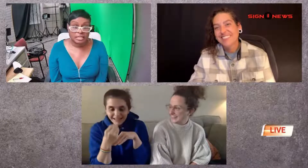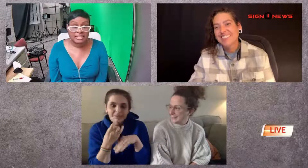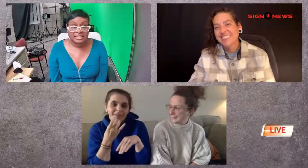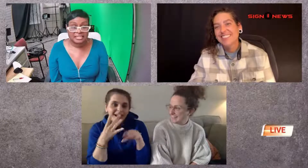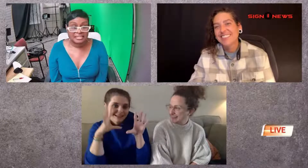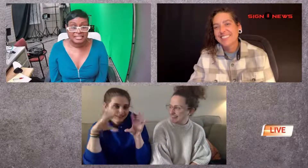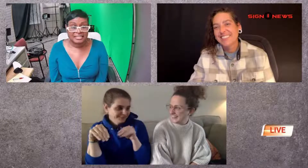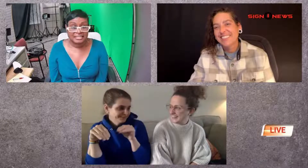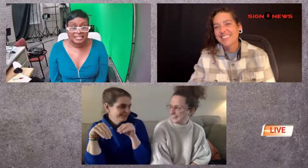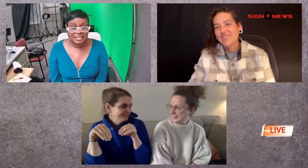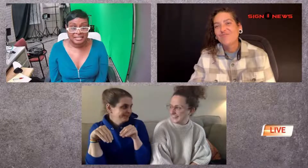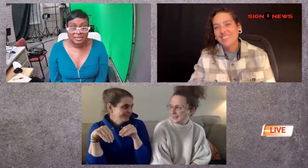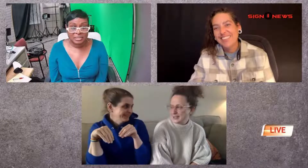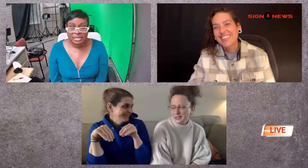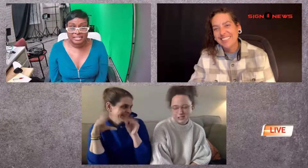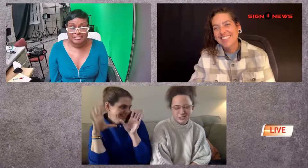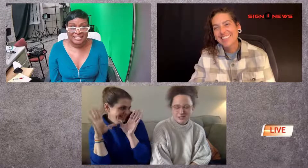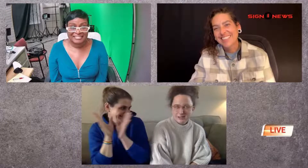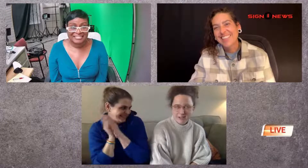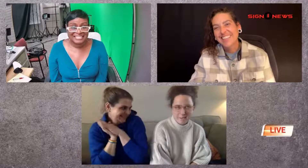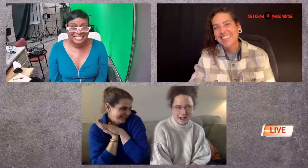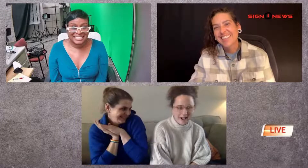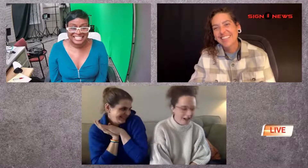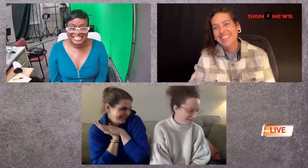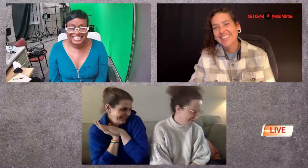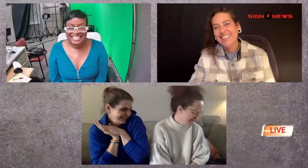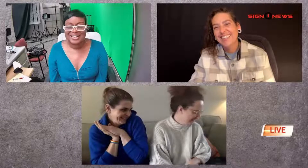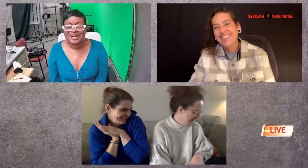crate, and when the lights are out,